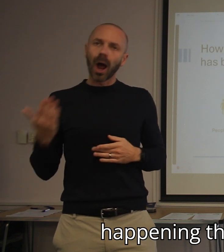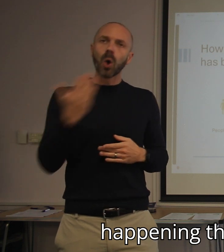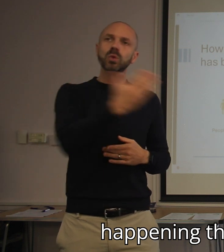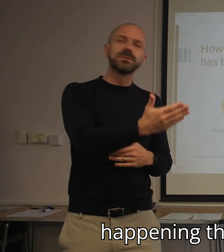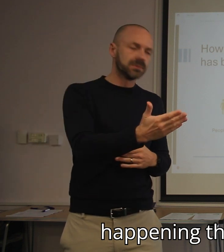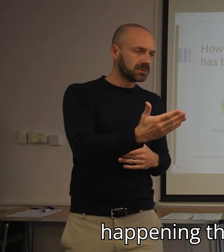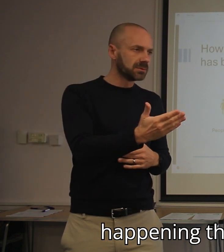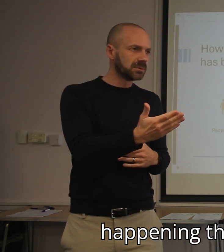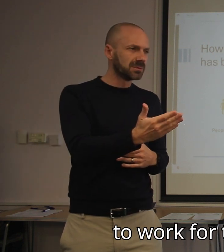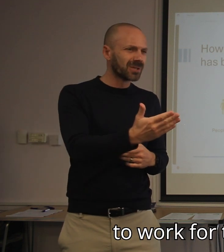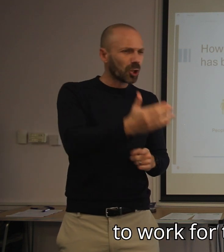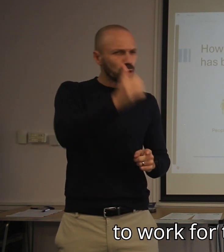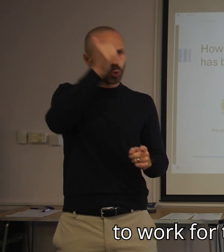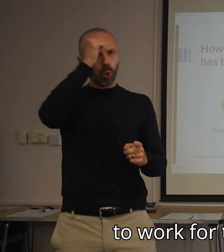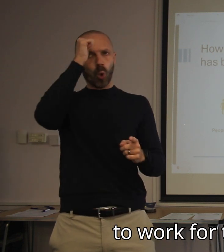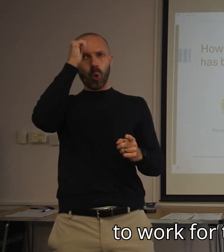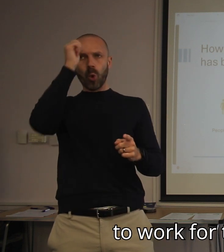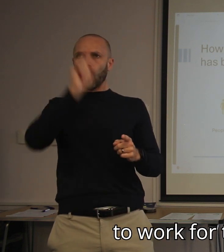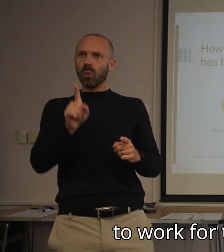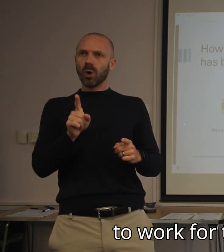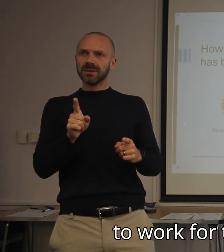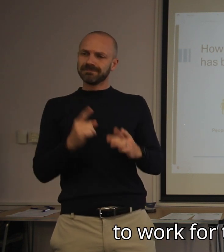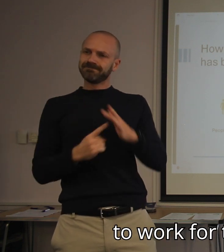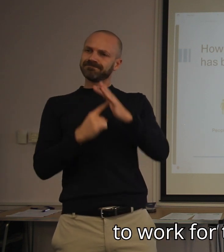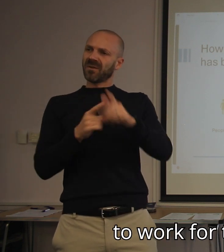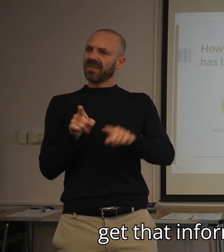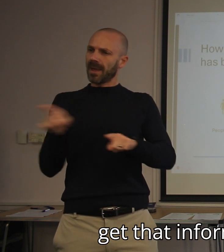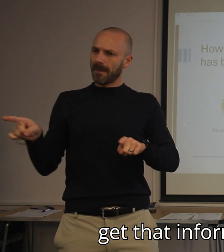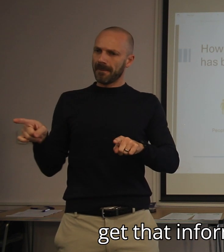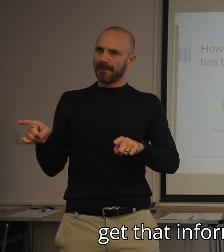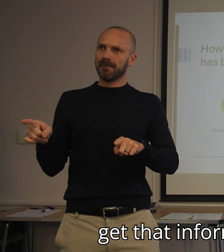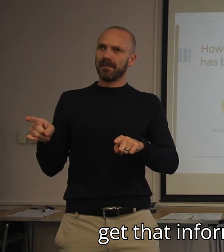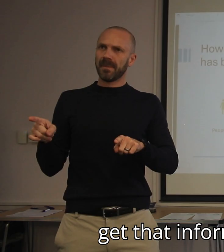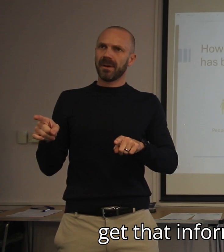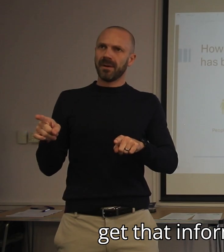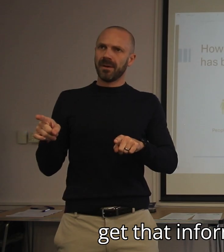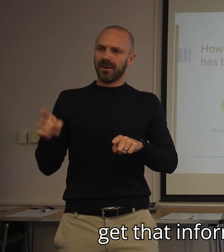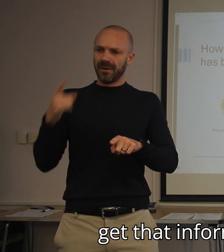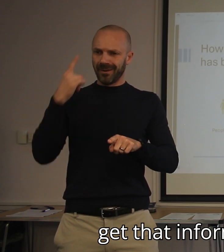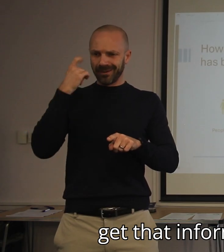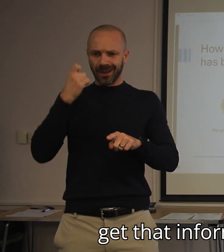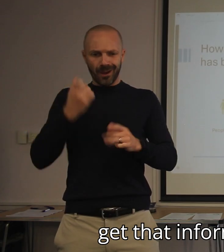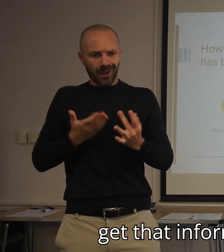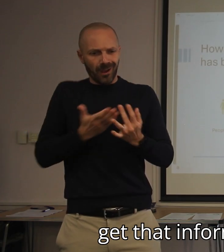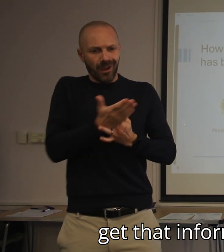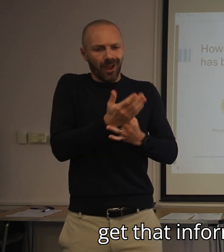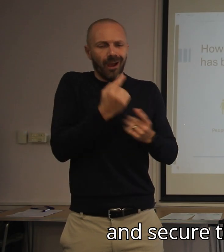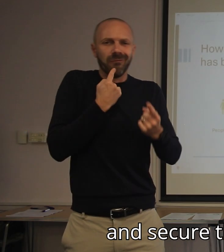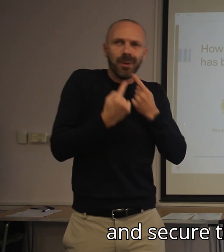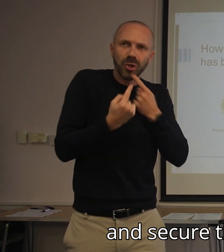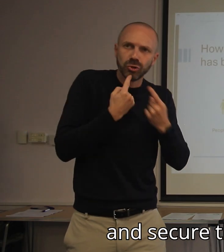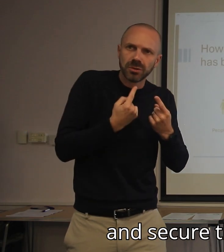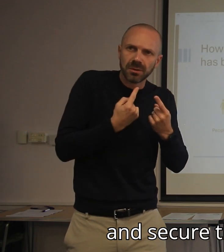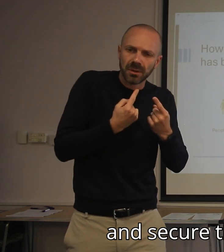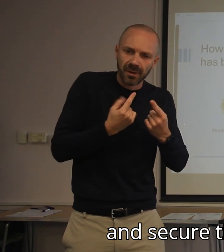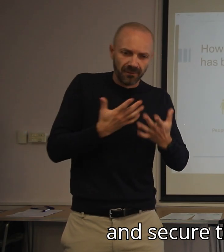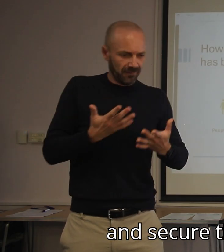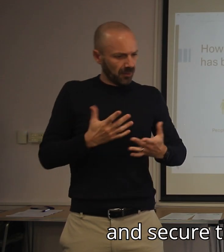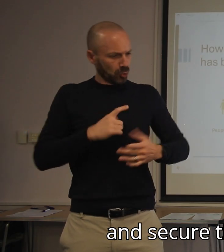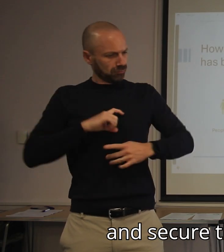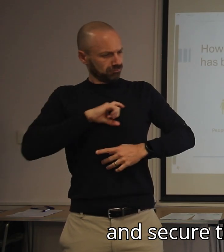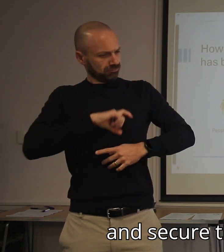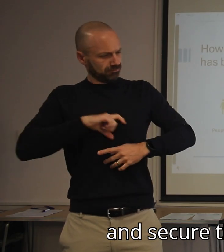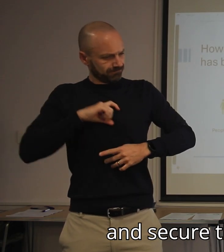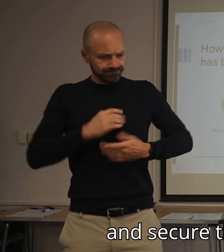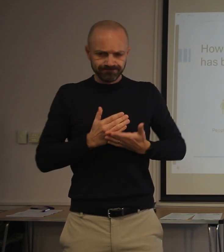know what's going to work for them, how they're going to get that information, and feel comfortable and secure that